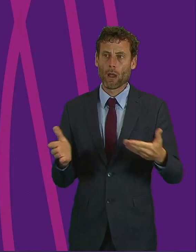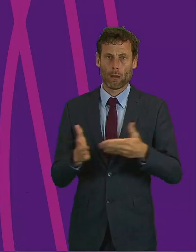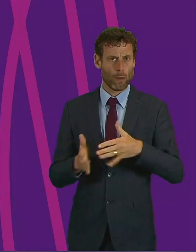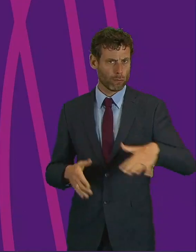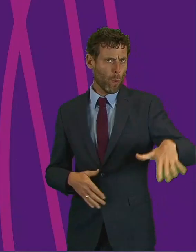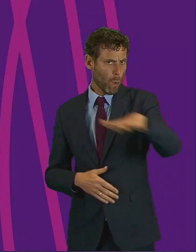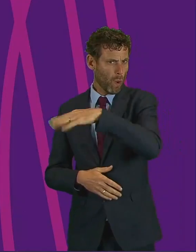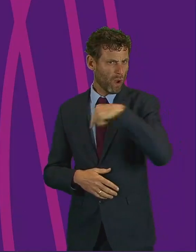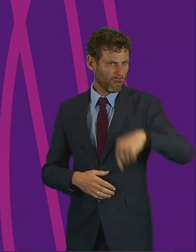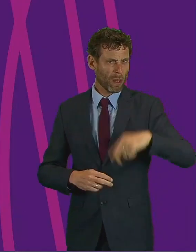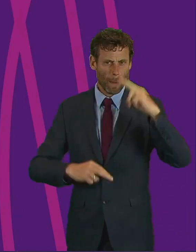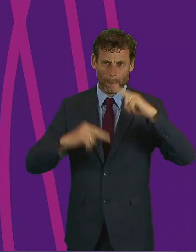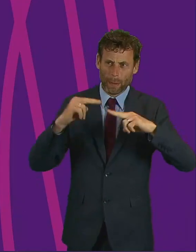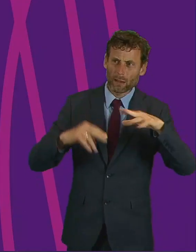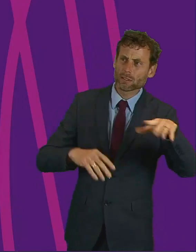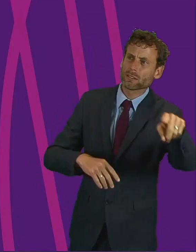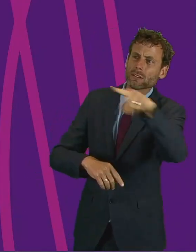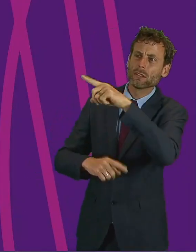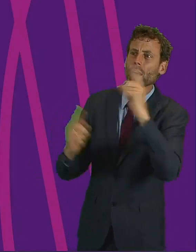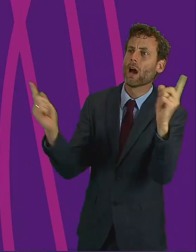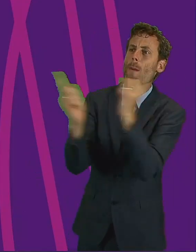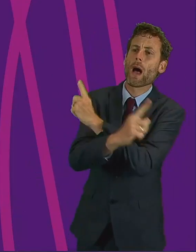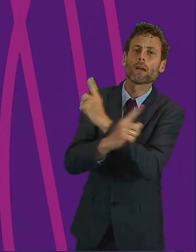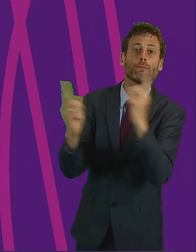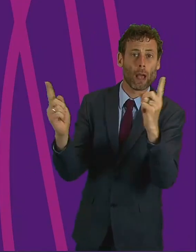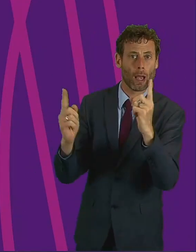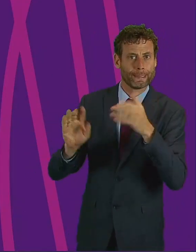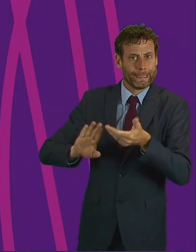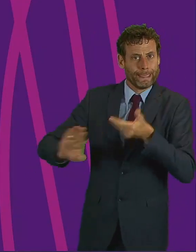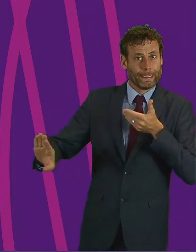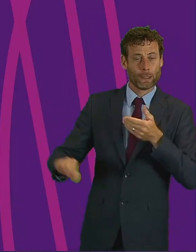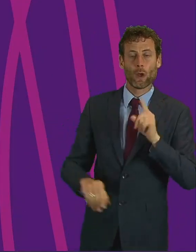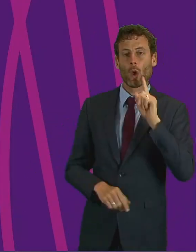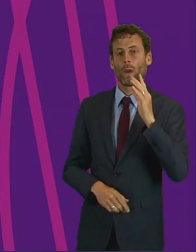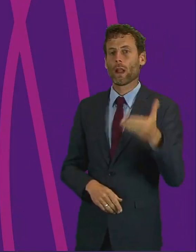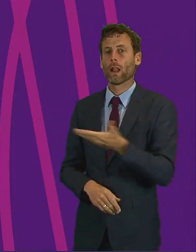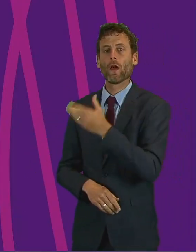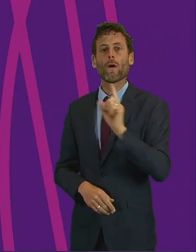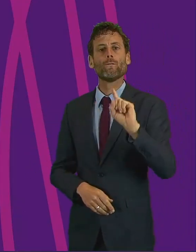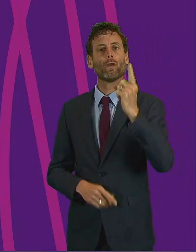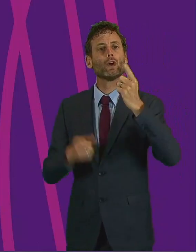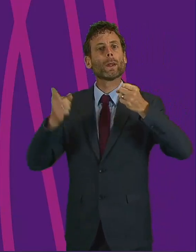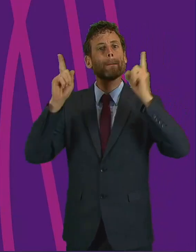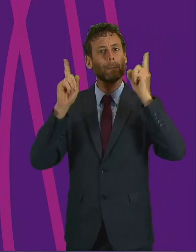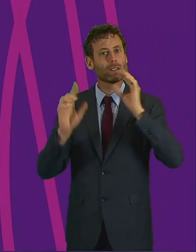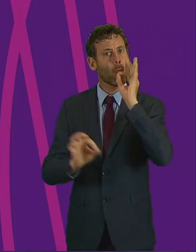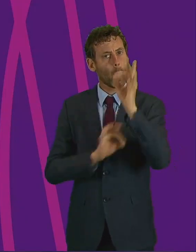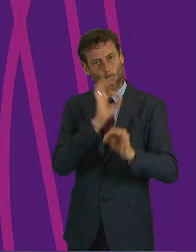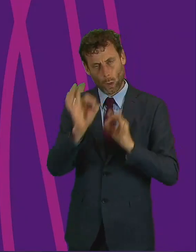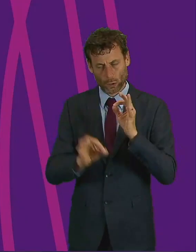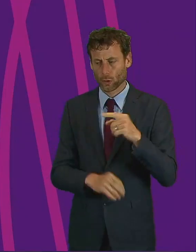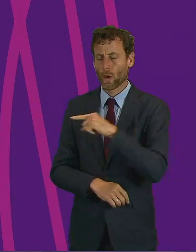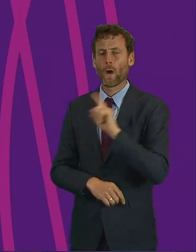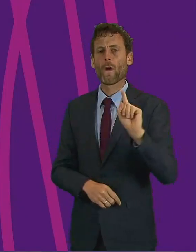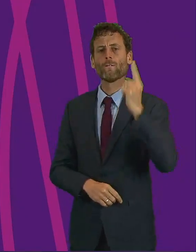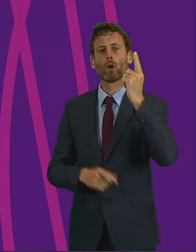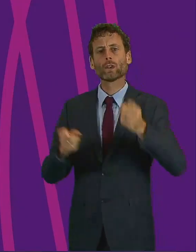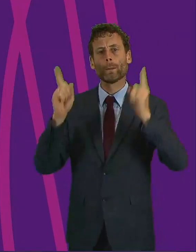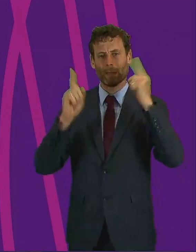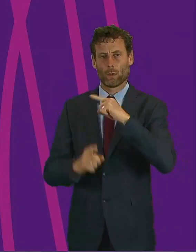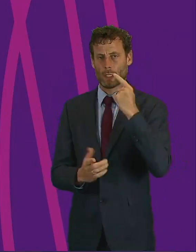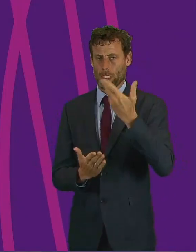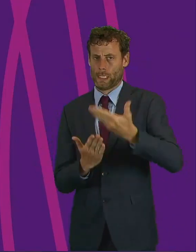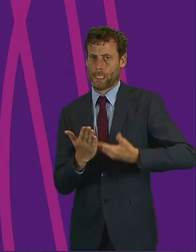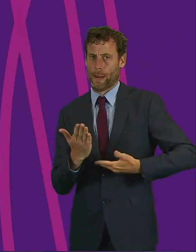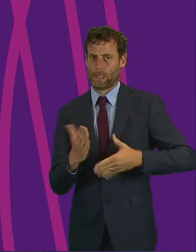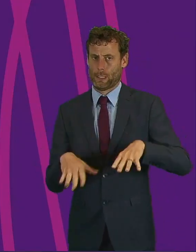with First Minister's questions. And before we move to the questions, could I invite the First Minister to make a brief statement? First Minister. Presiding Officer,